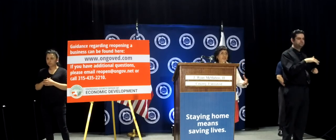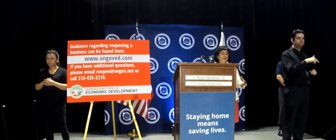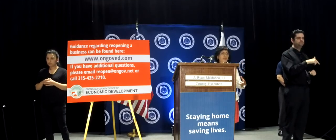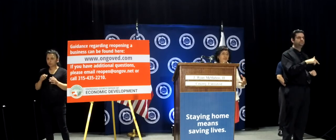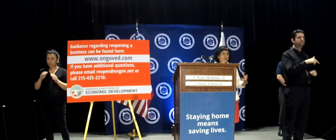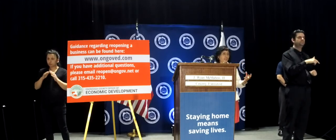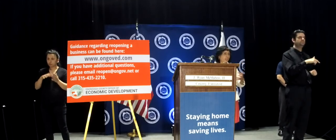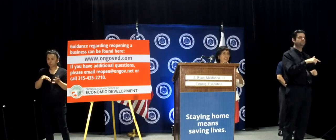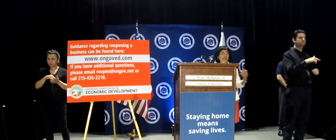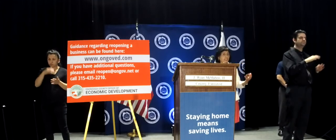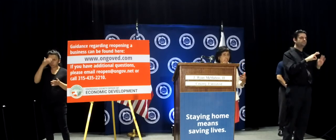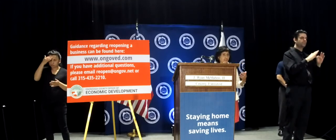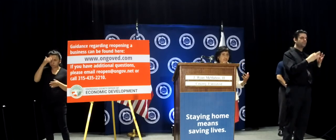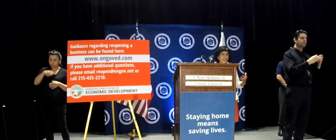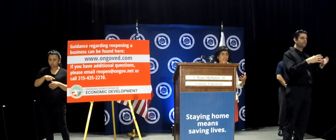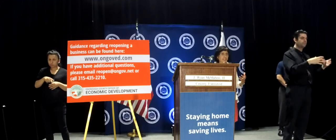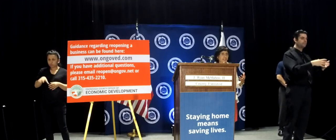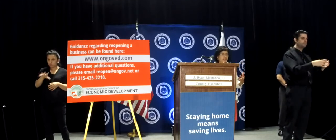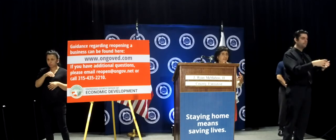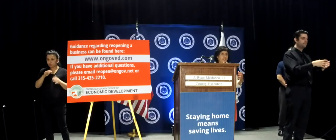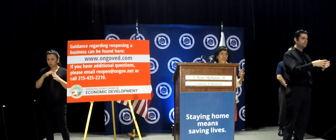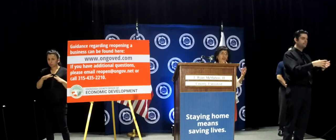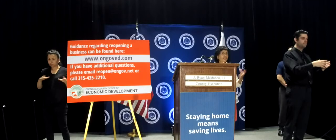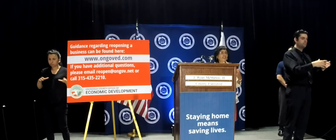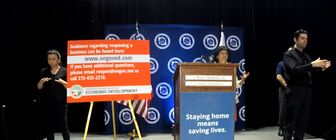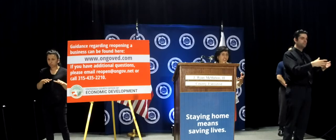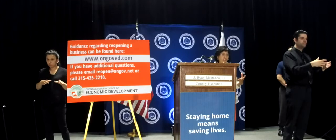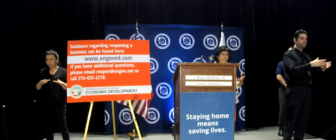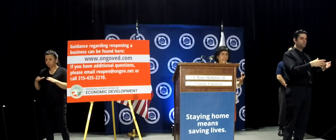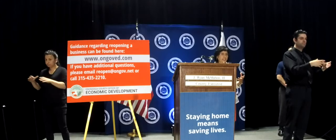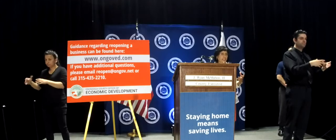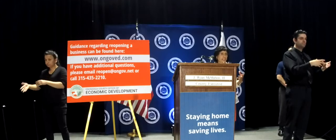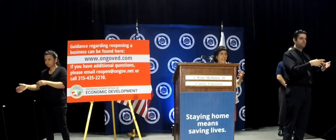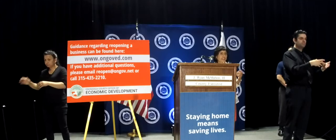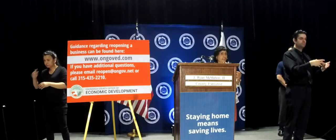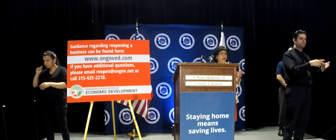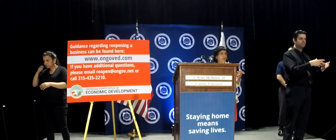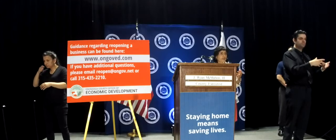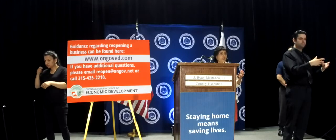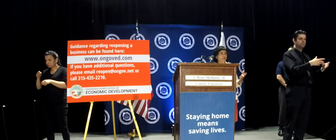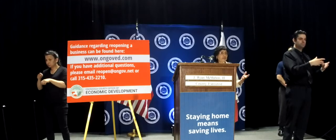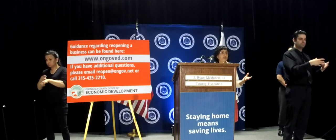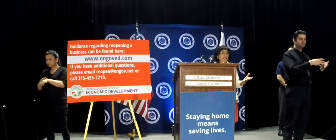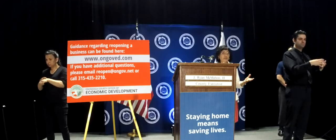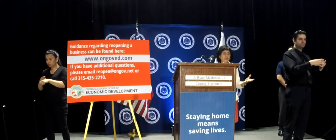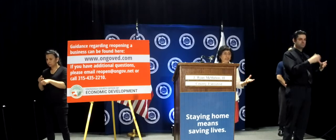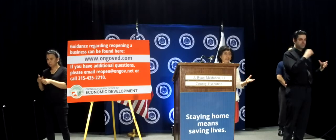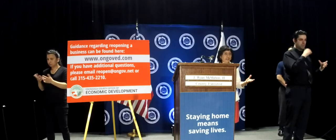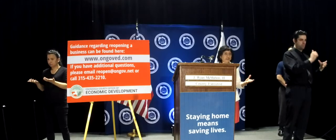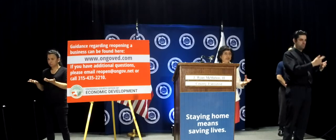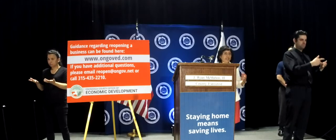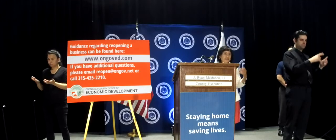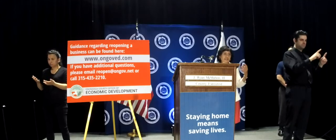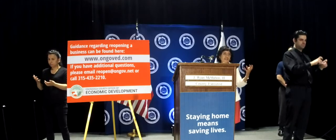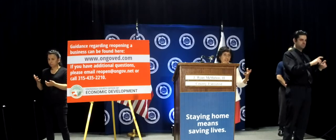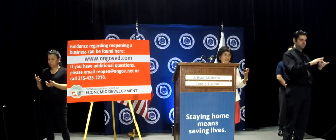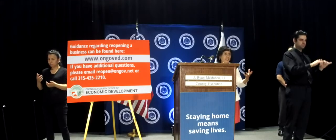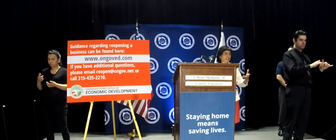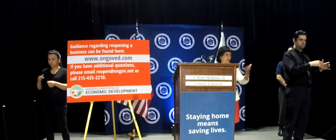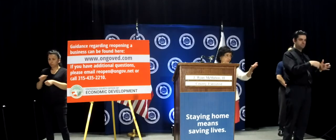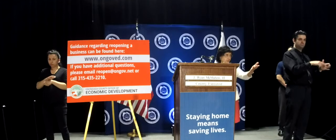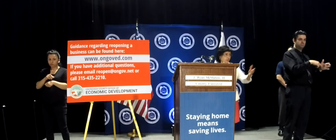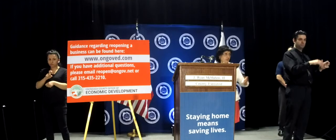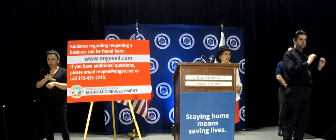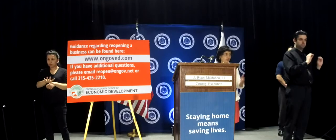of family members who are not contacts of anything. They're all tested together, and a bunch of them are asymptomatic. So that's